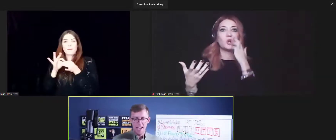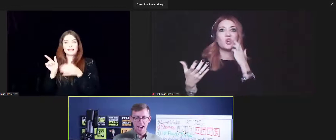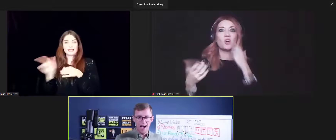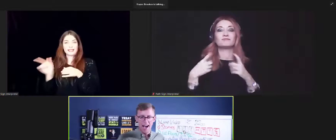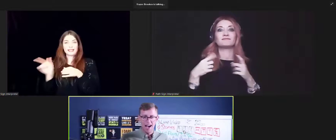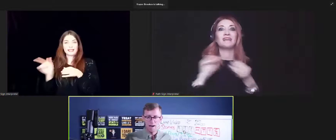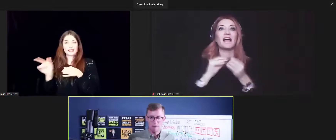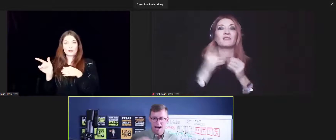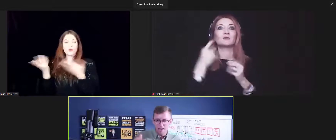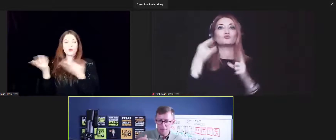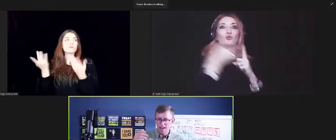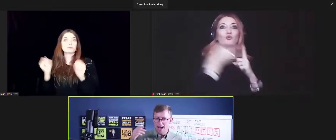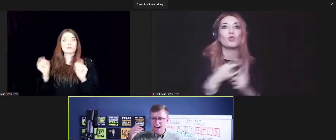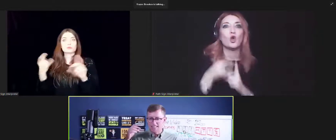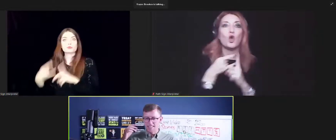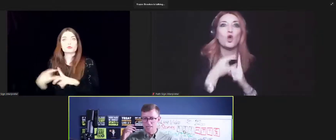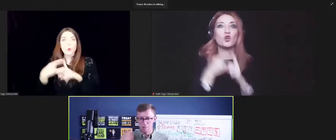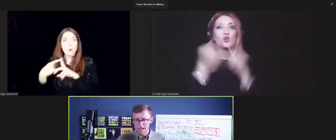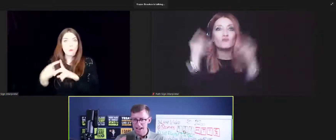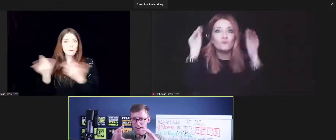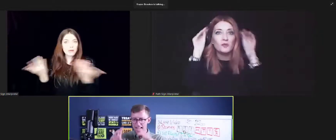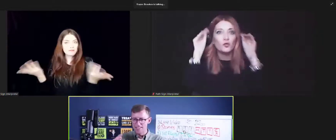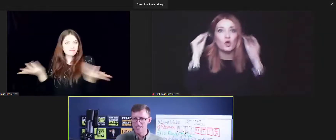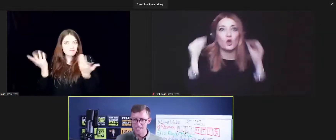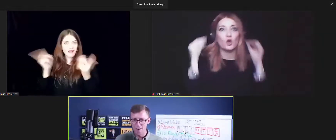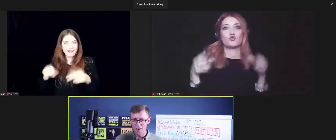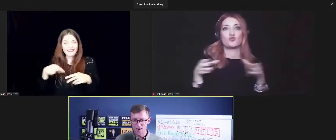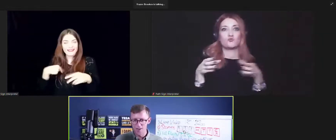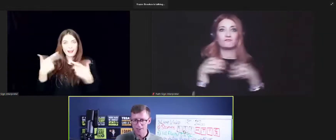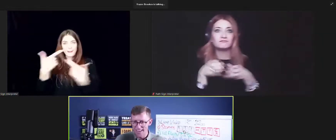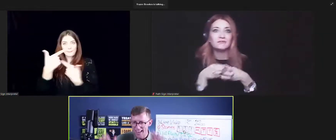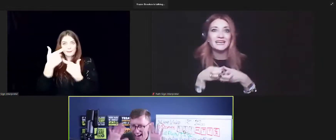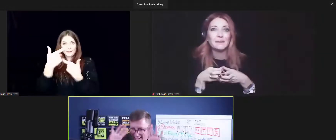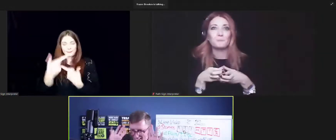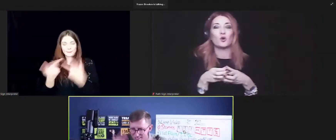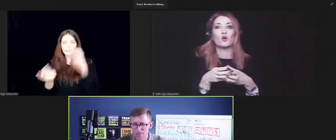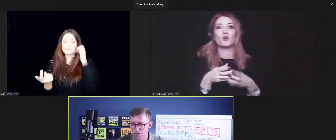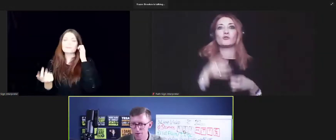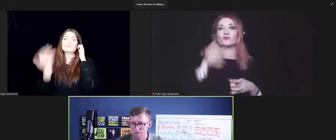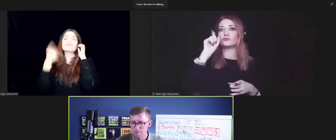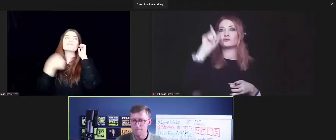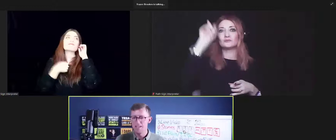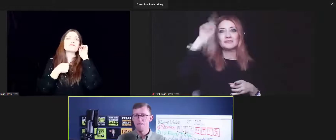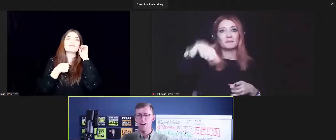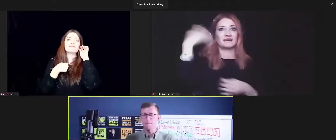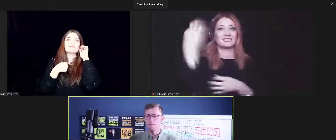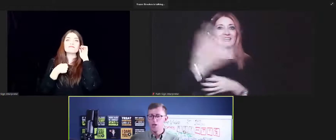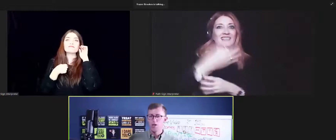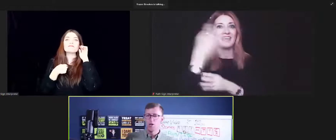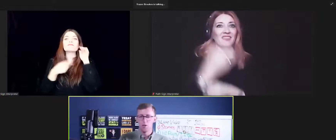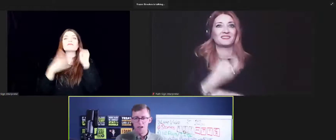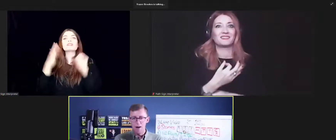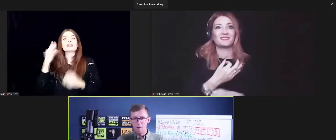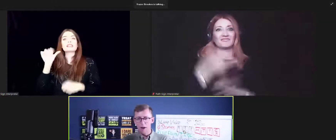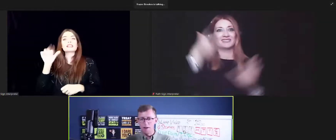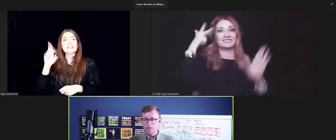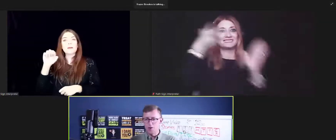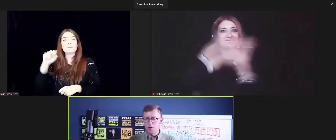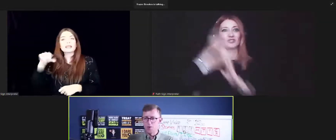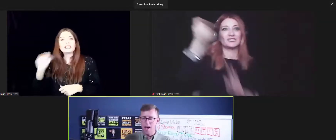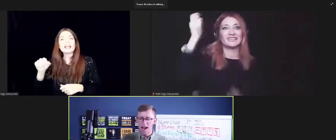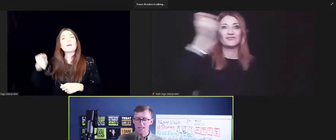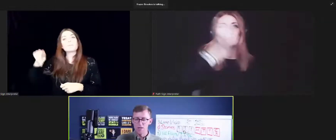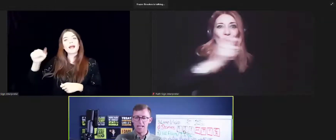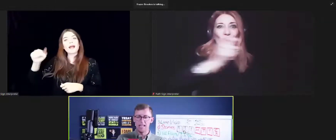me, Path, and Sabrina that I can see on our screen. Hey girls, you're doing awesome, right? So now I'm going